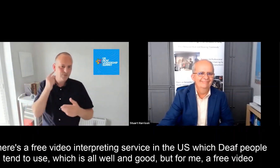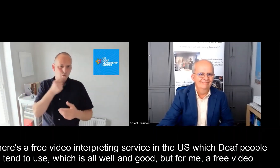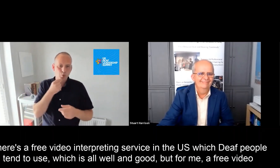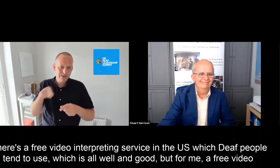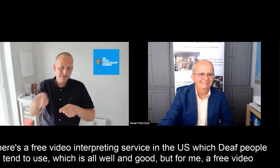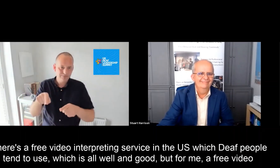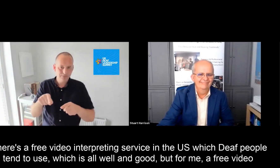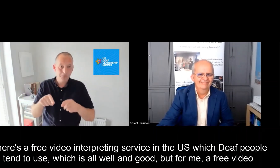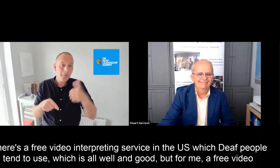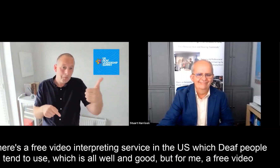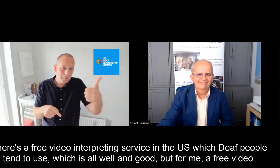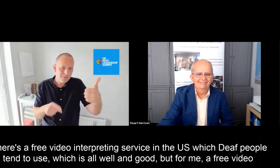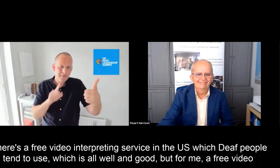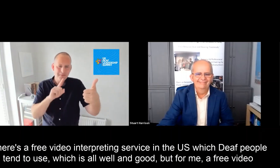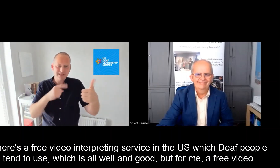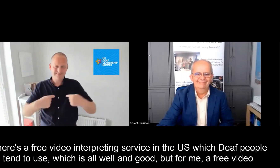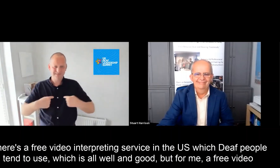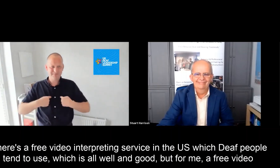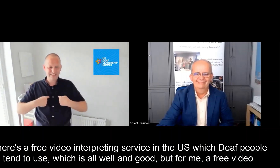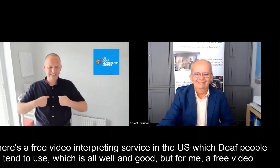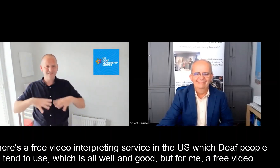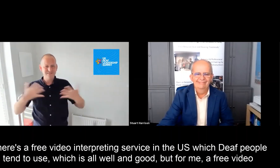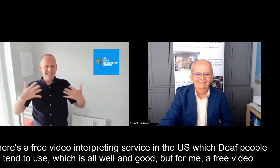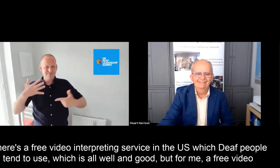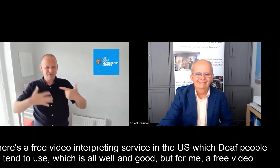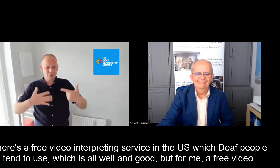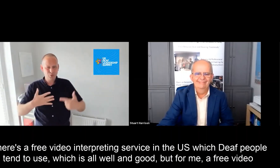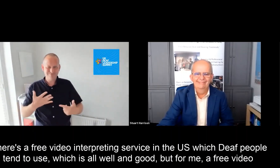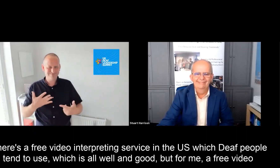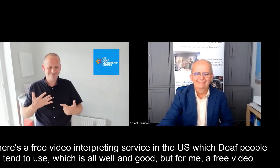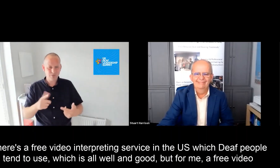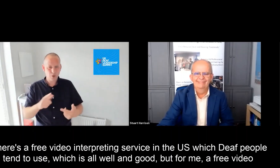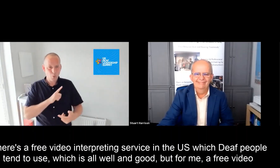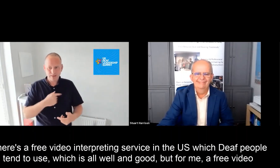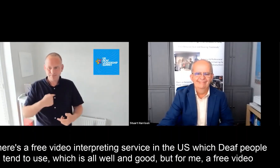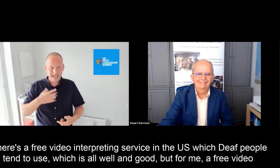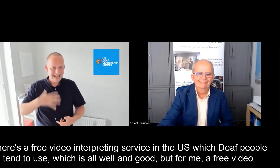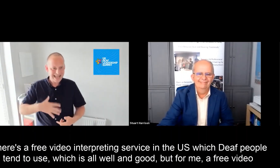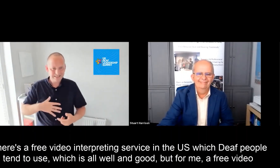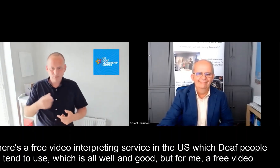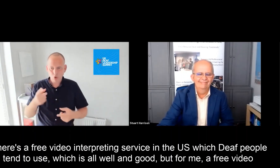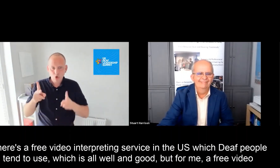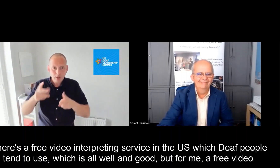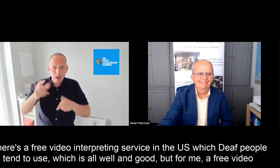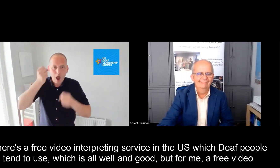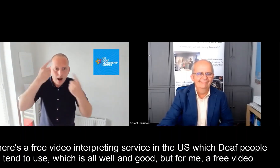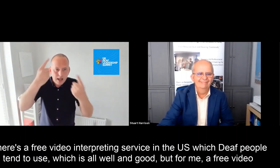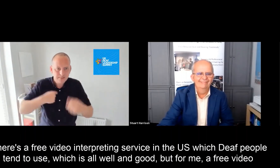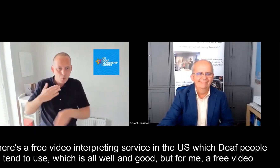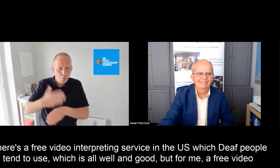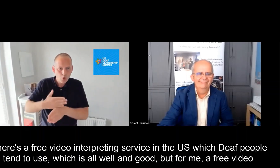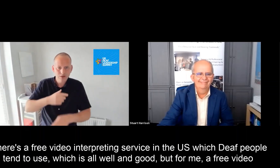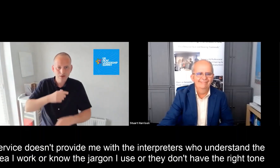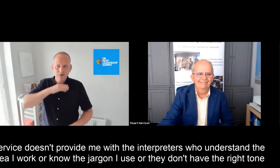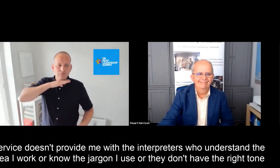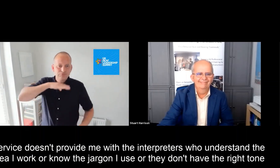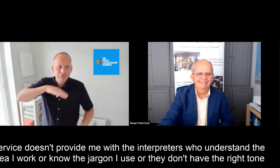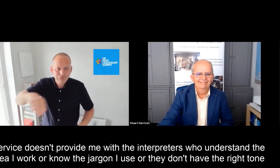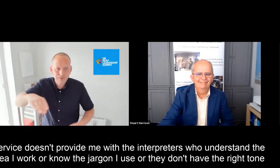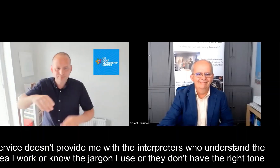interpreting service in the US, which deaf people tend to use, which is all well and good. But for me, a free video service doesn't